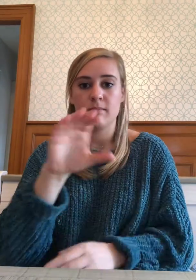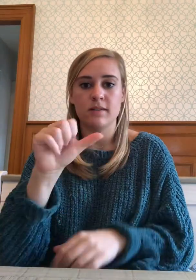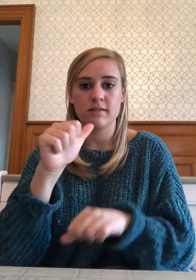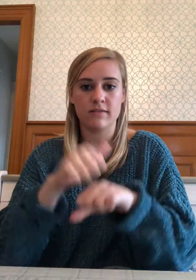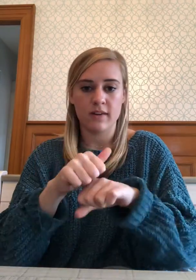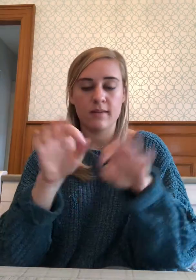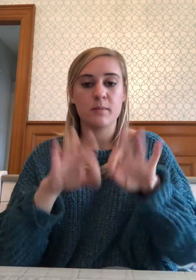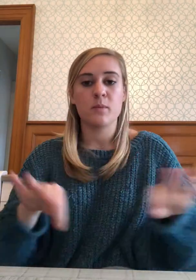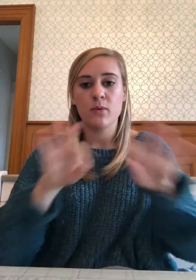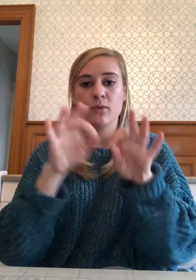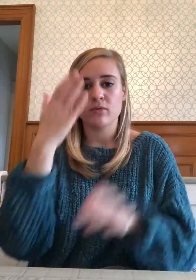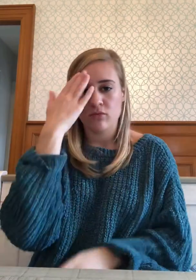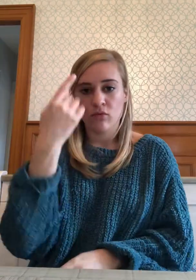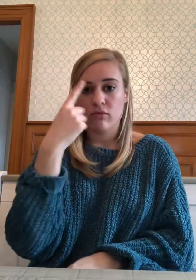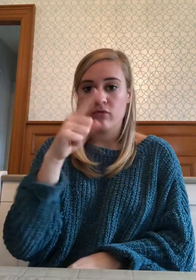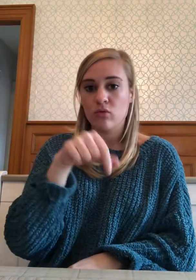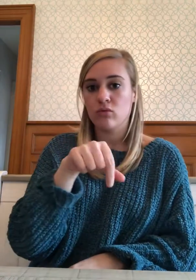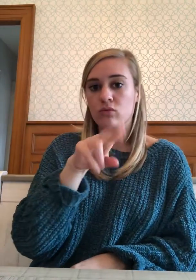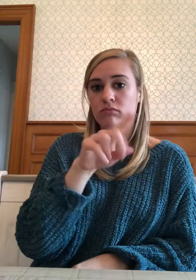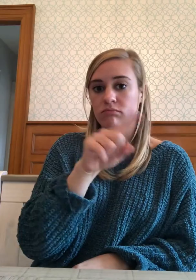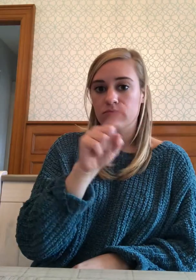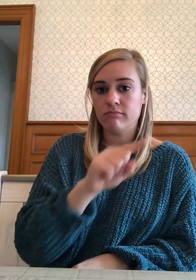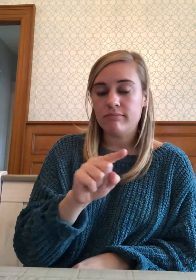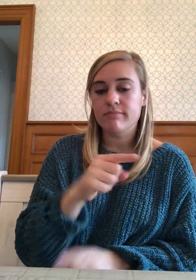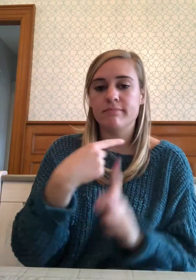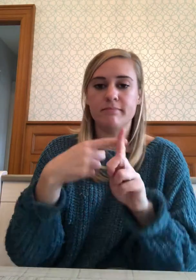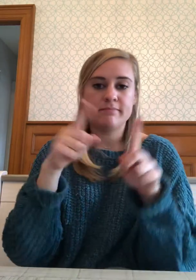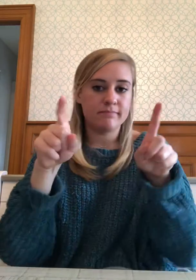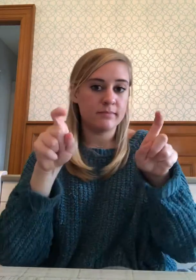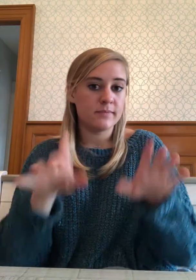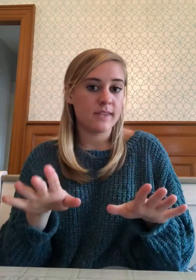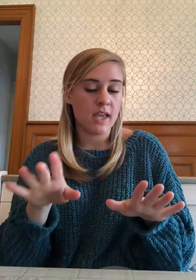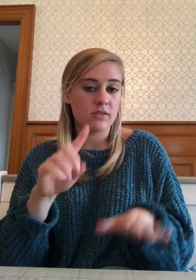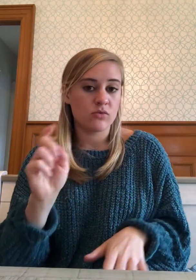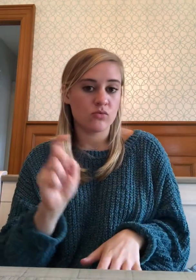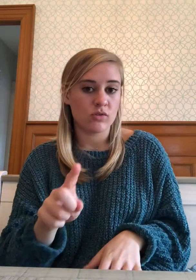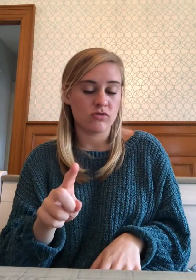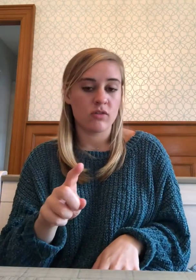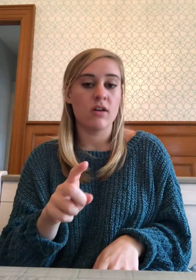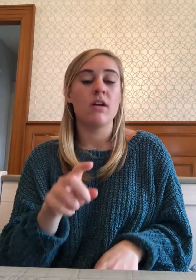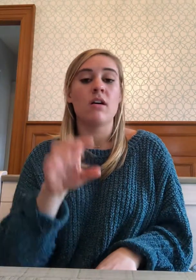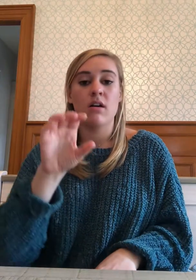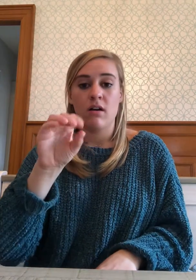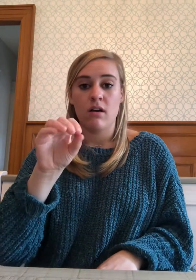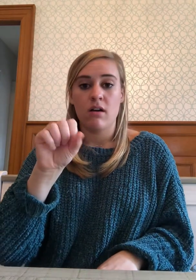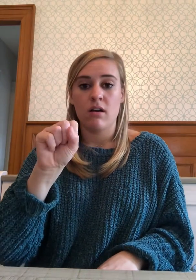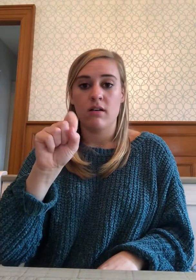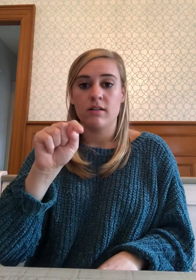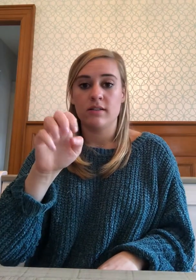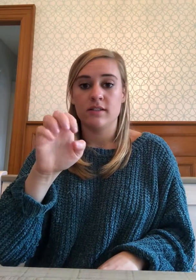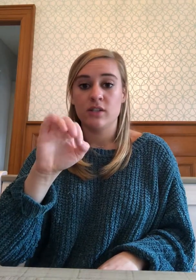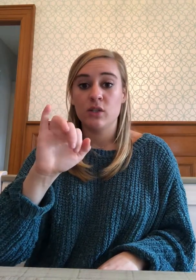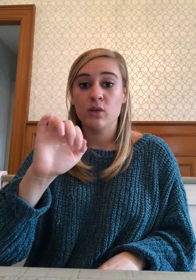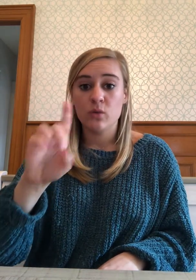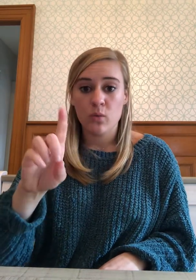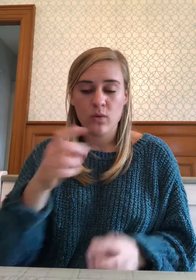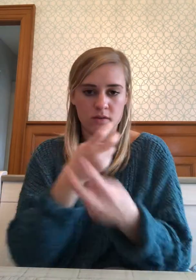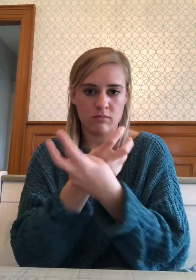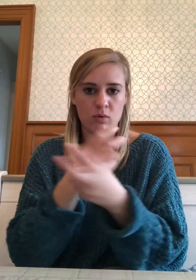for quiz and test questions that osteoid bone is more resistant to resorption.